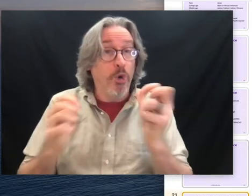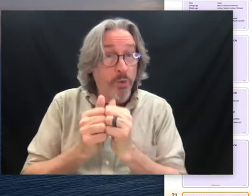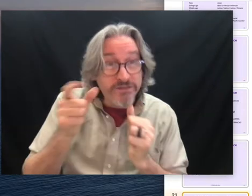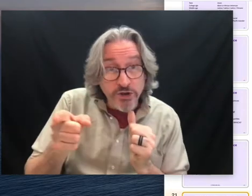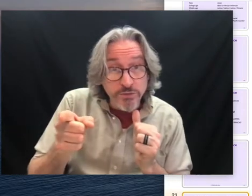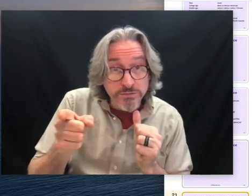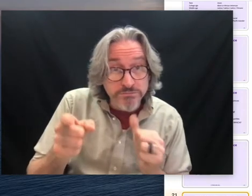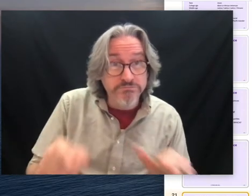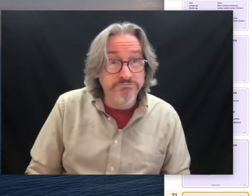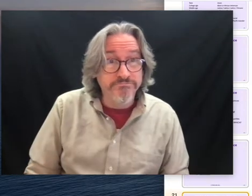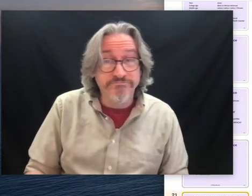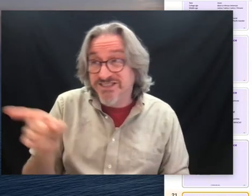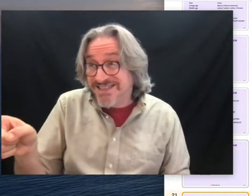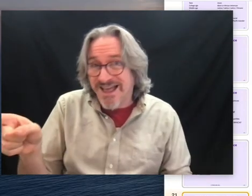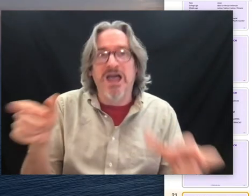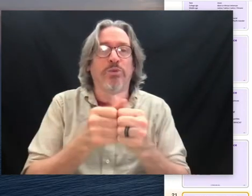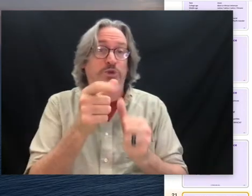with you,